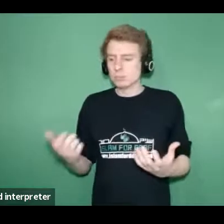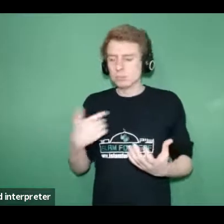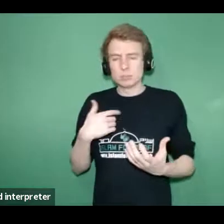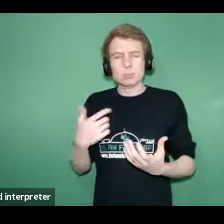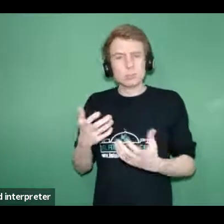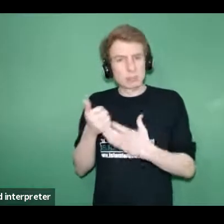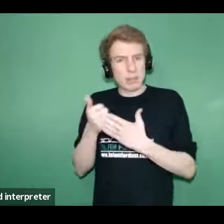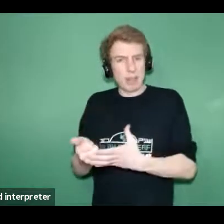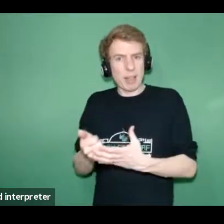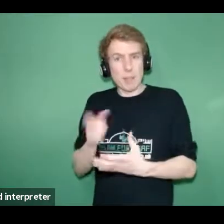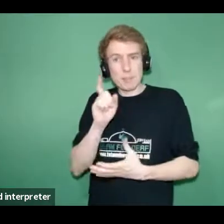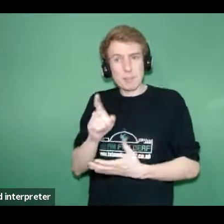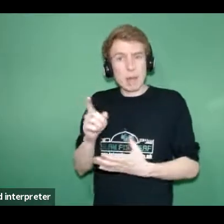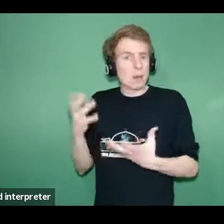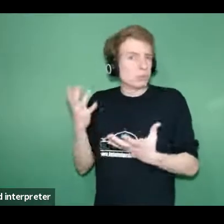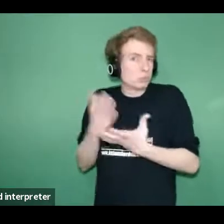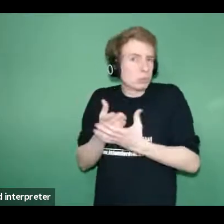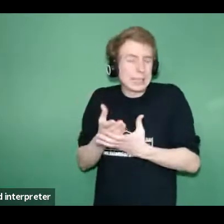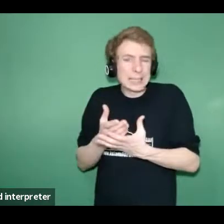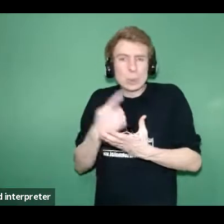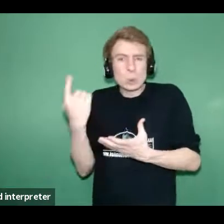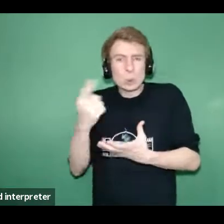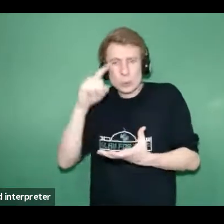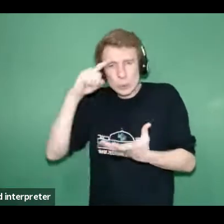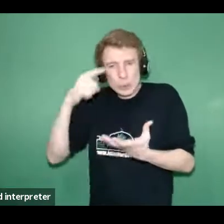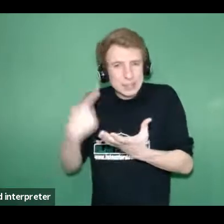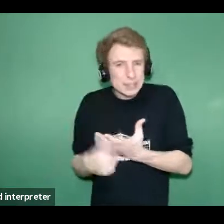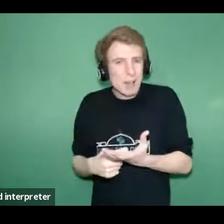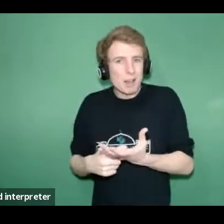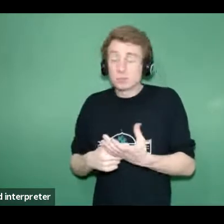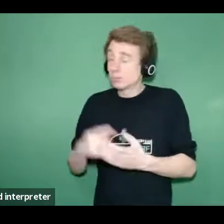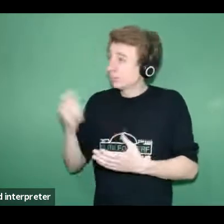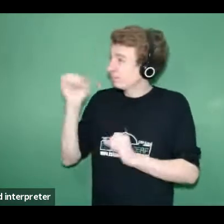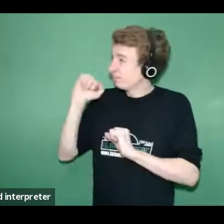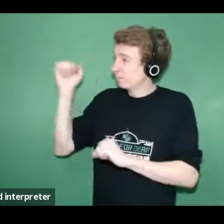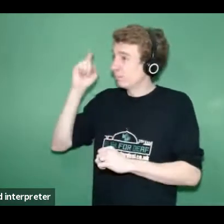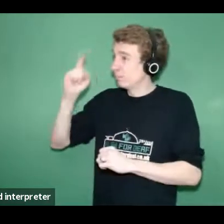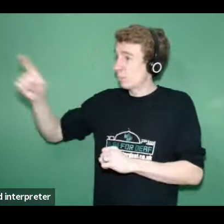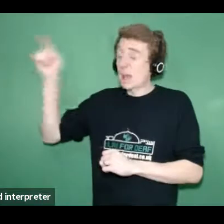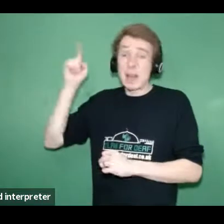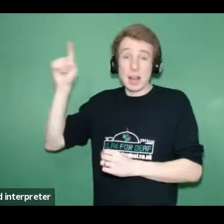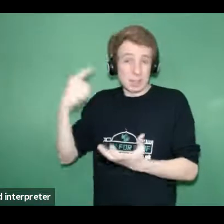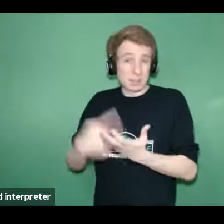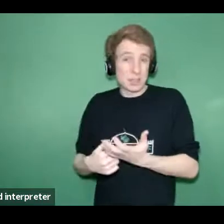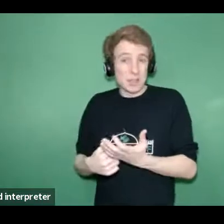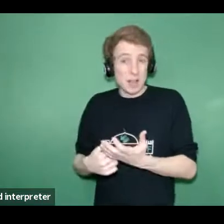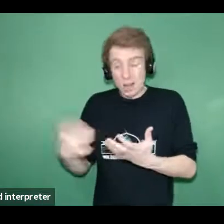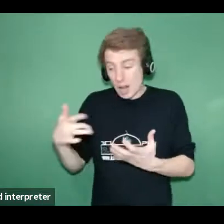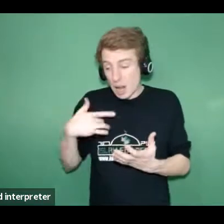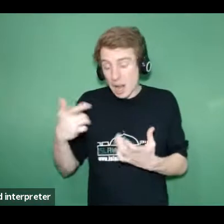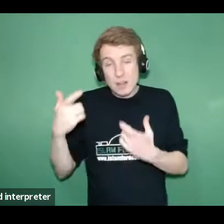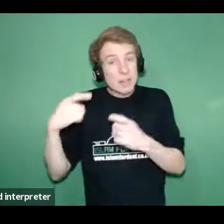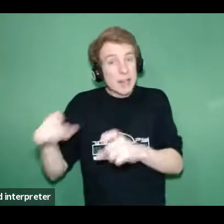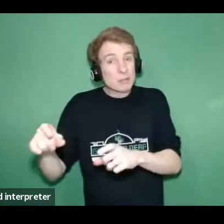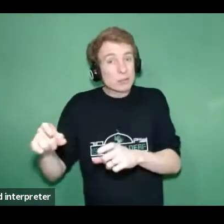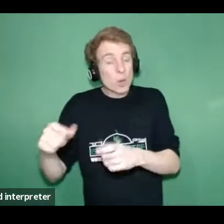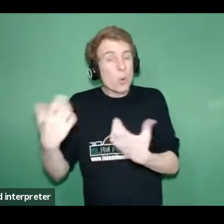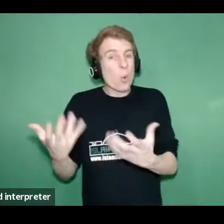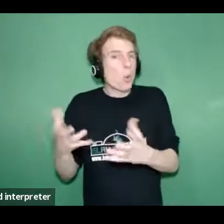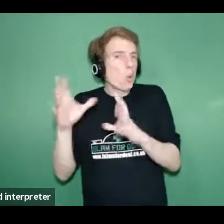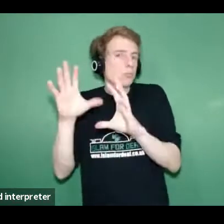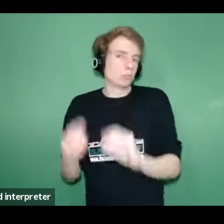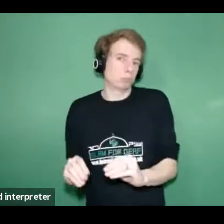alive. And this might help the individual by the will of Allah for a finite time.